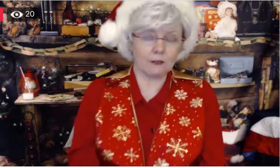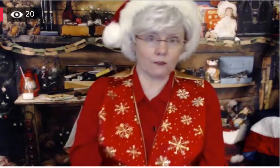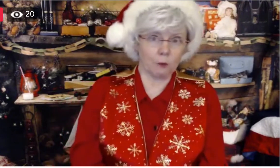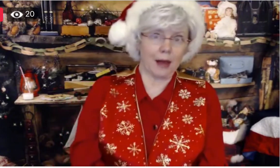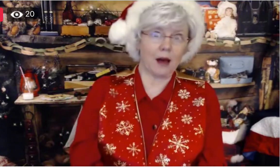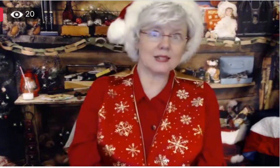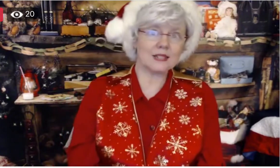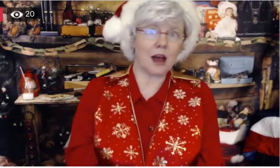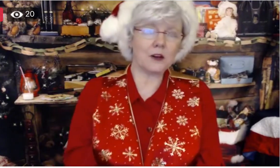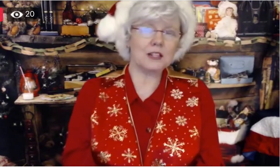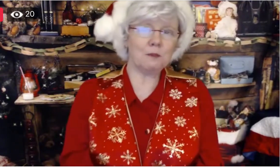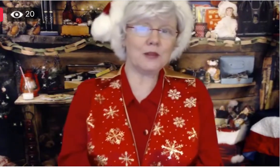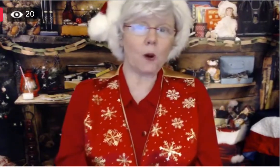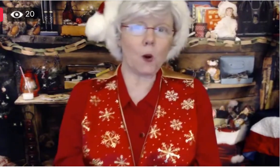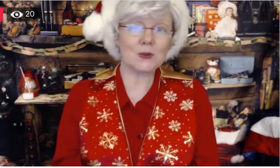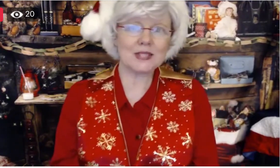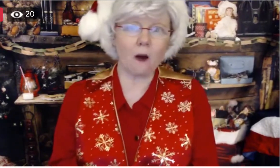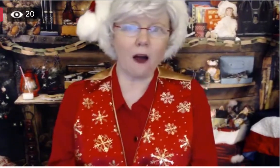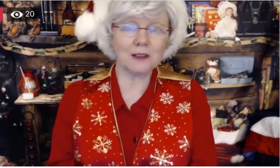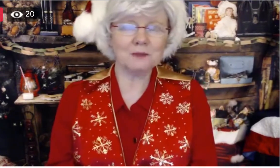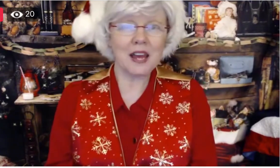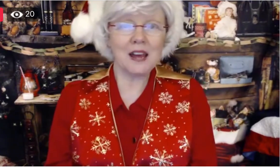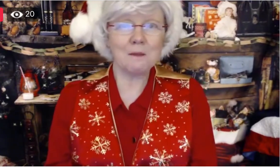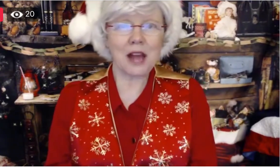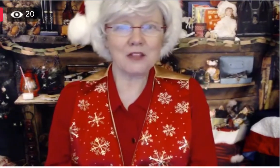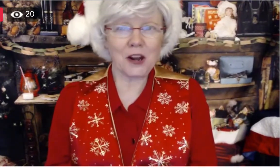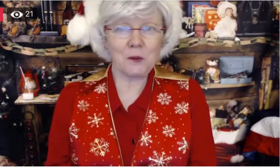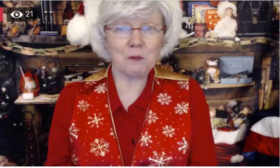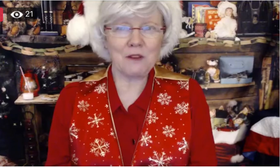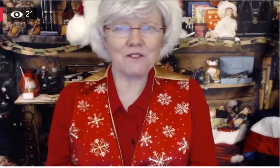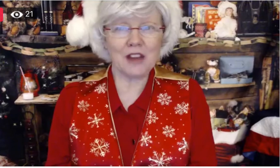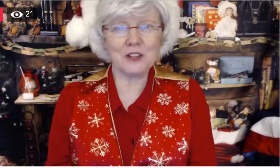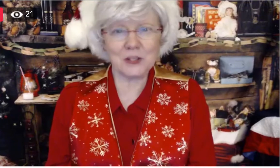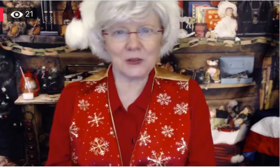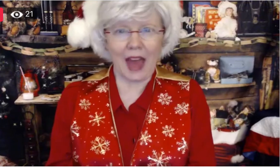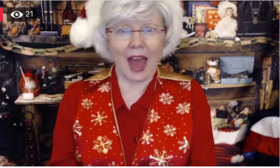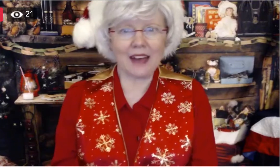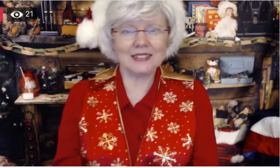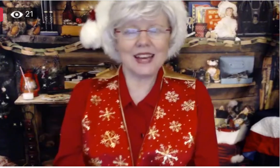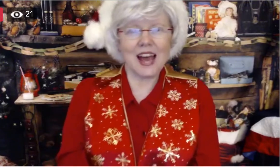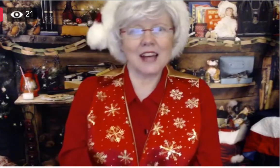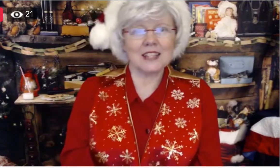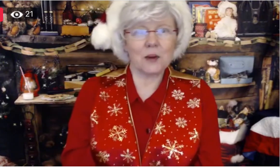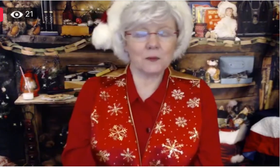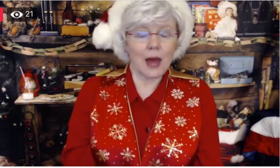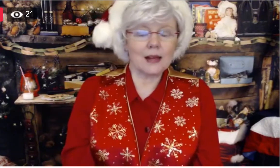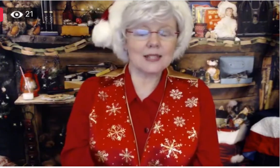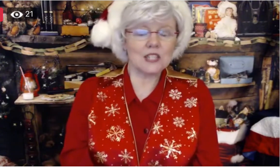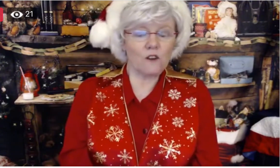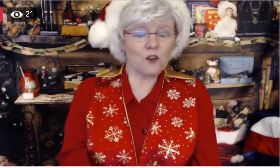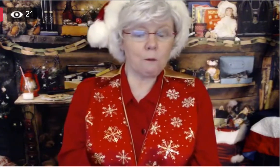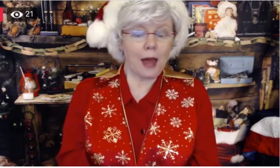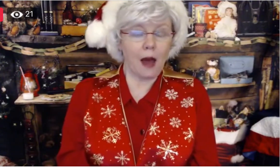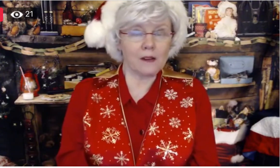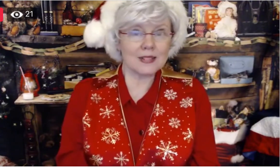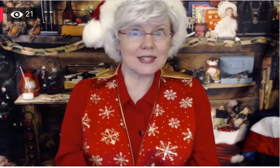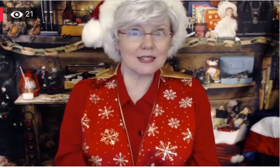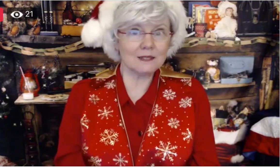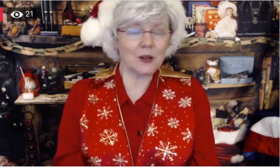Silver Bells. It's not going to be the whole song, but I thought it would be fun to do that. So, Silver Bells.